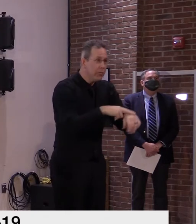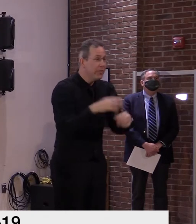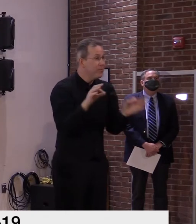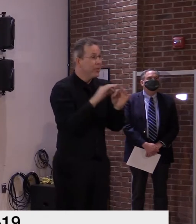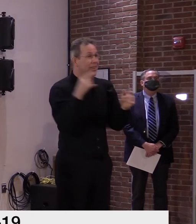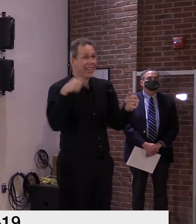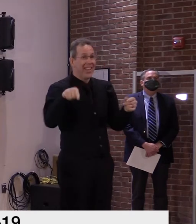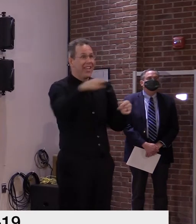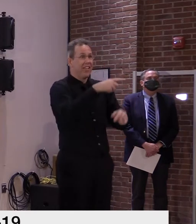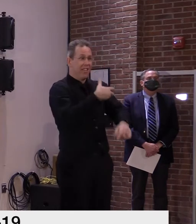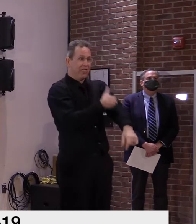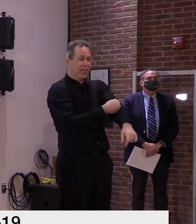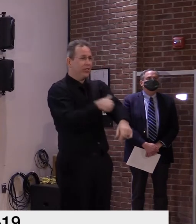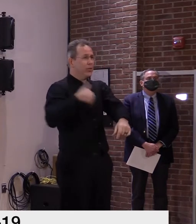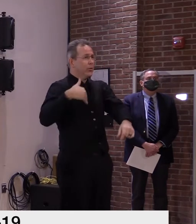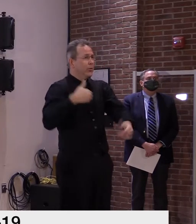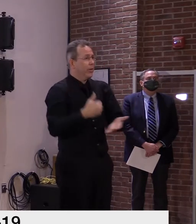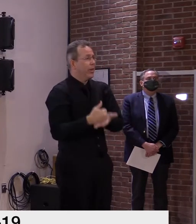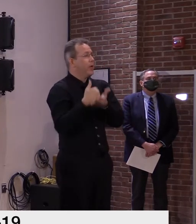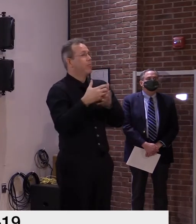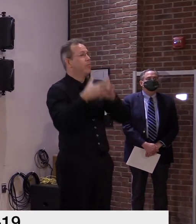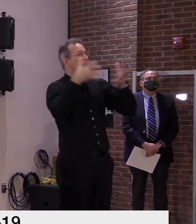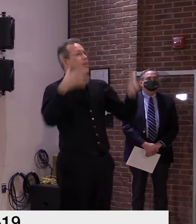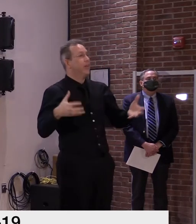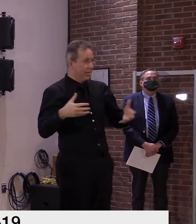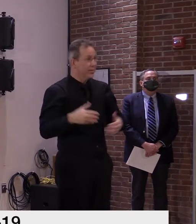easier. With our age banding strategy,